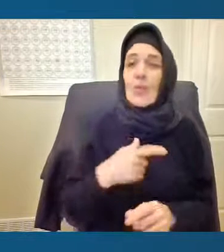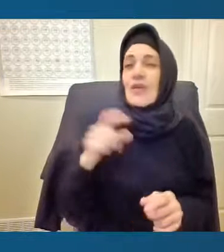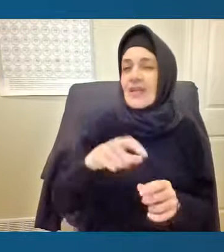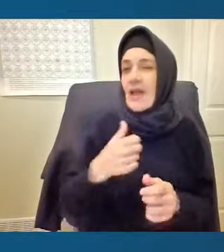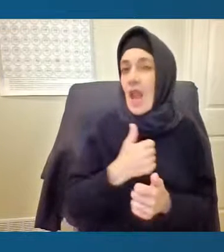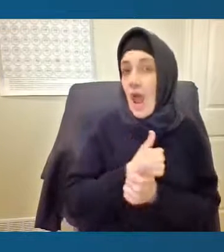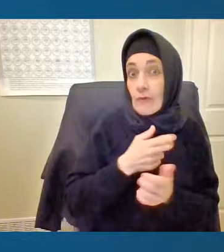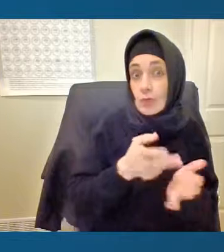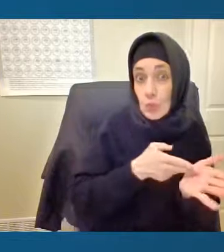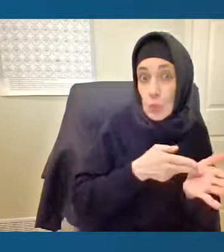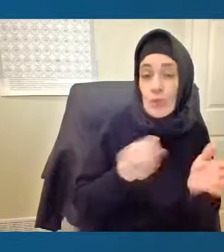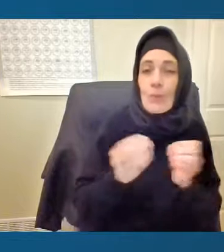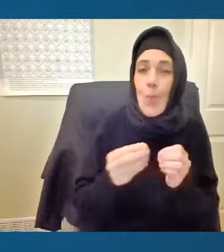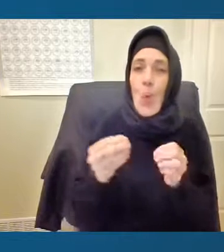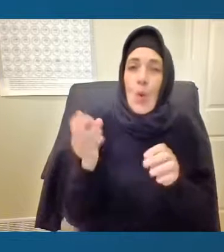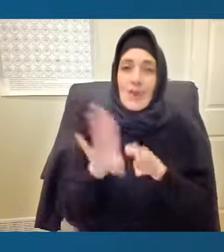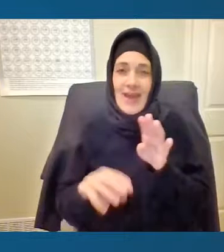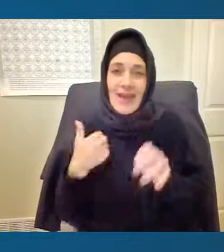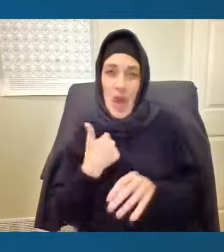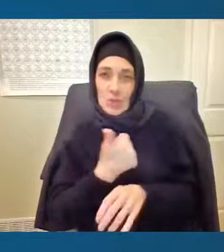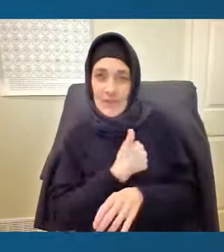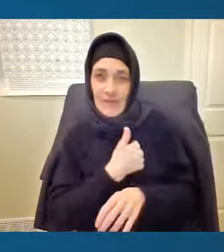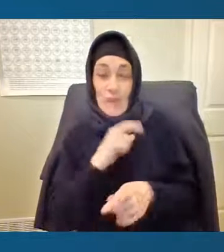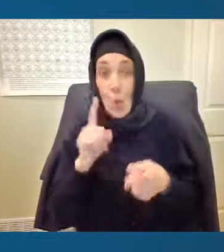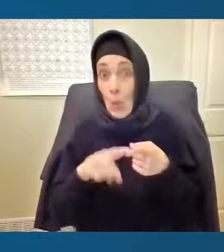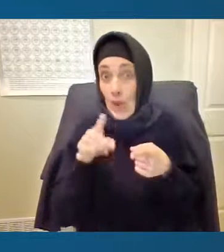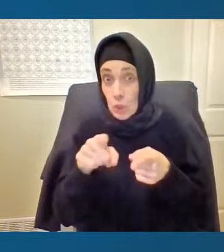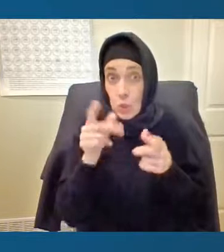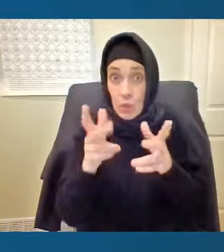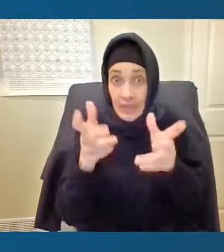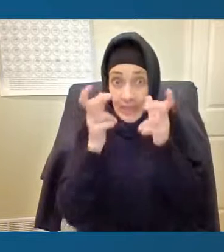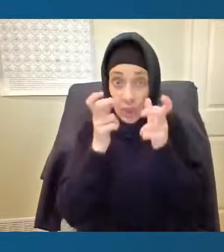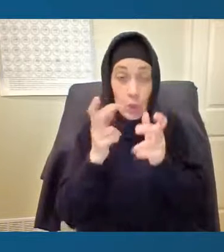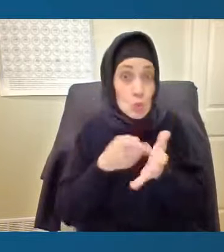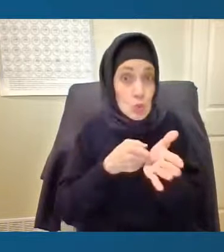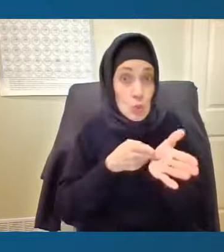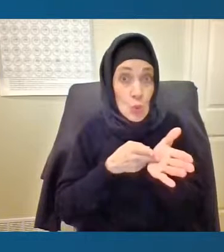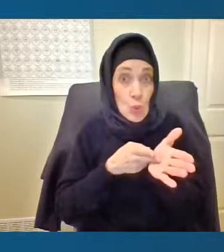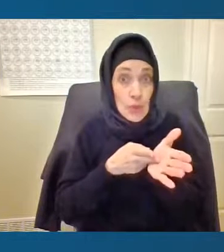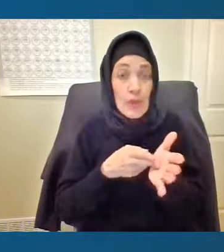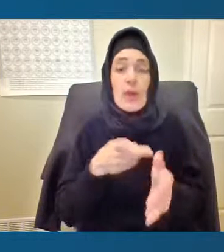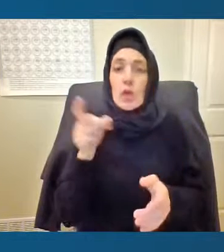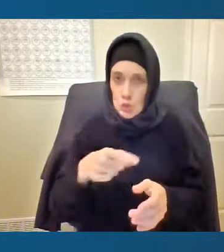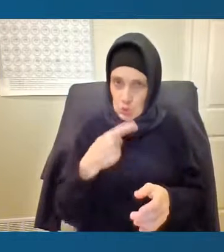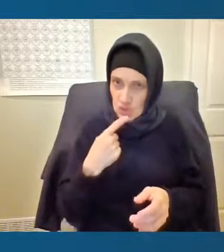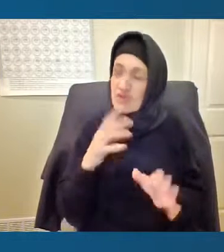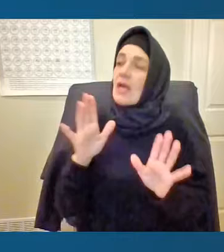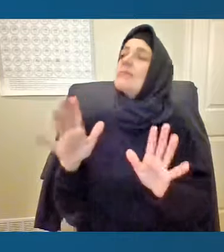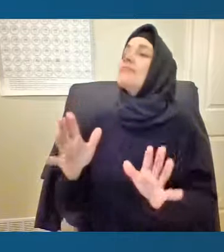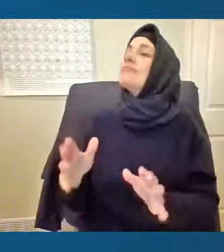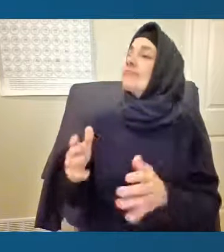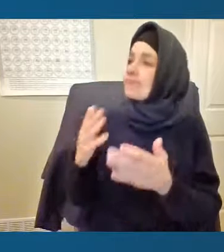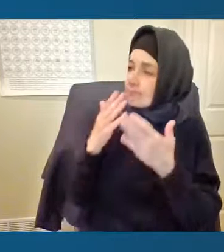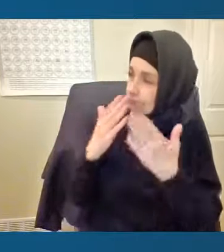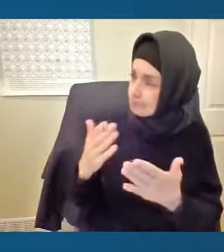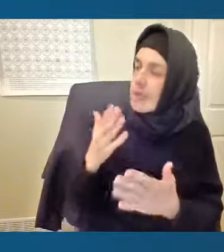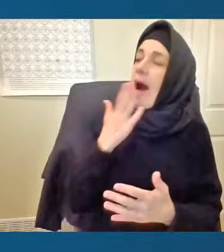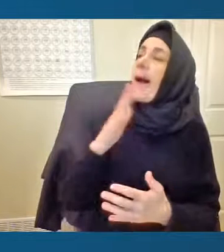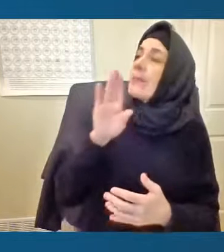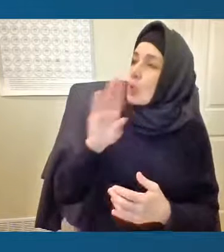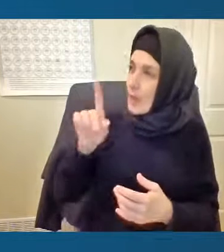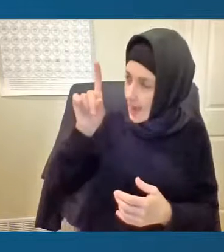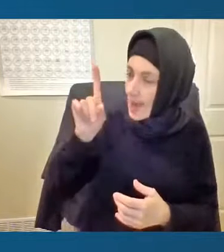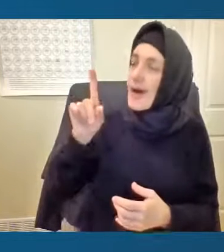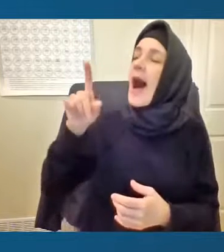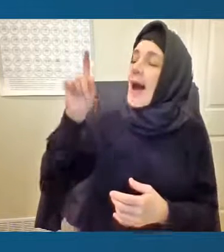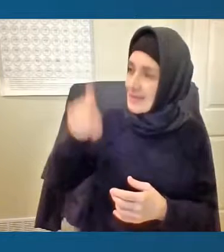the truth, when you hear that coming to you, you need to be like, yes, alhamdulillah, that's what I need to do. That's what I need to. There's another story of Umar